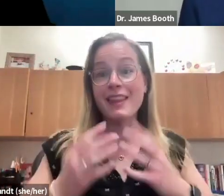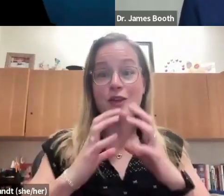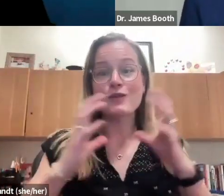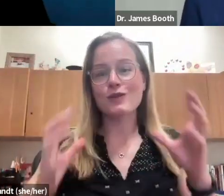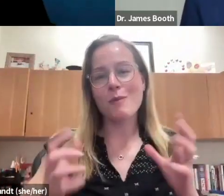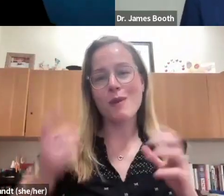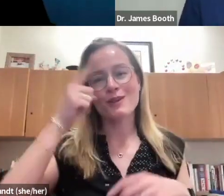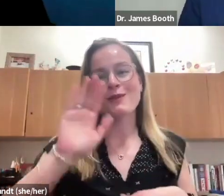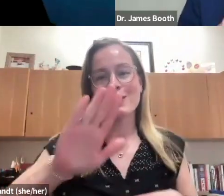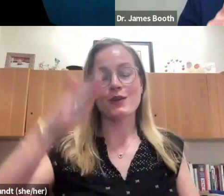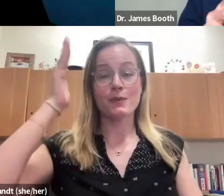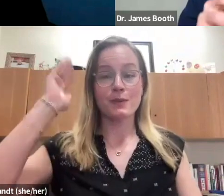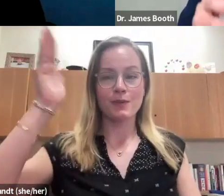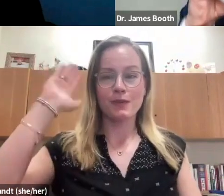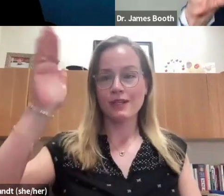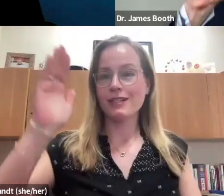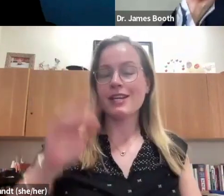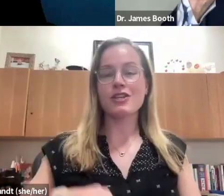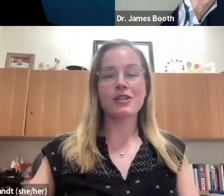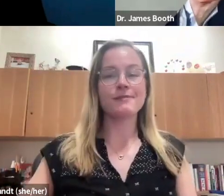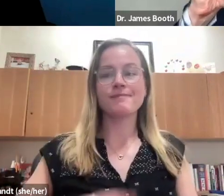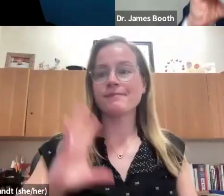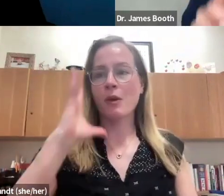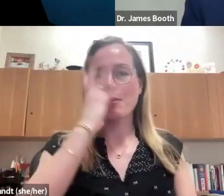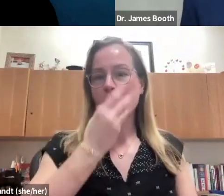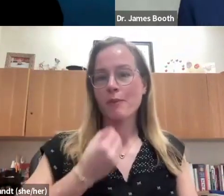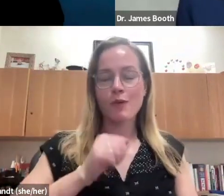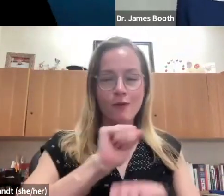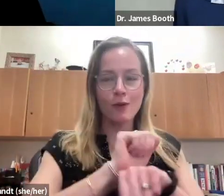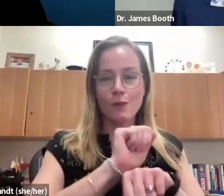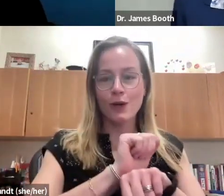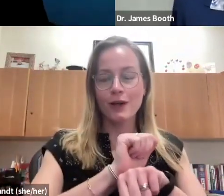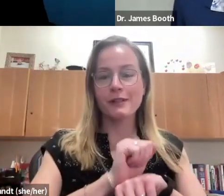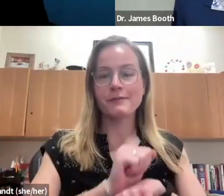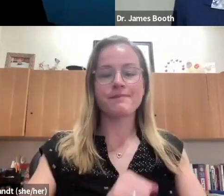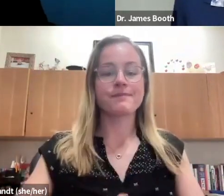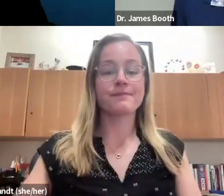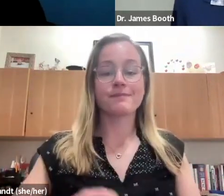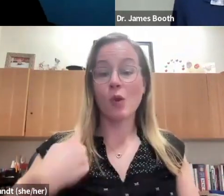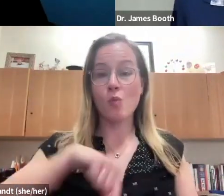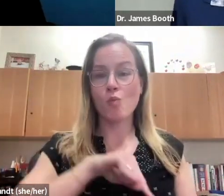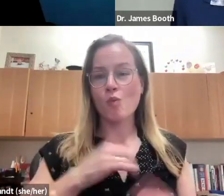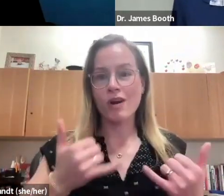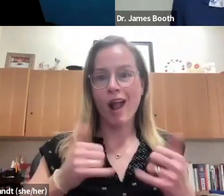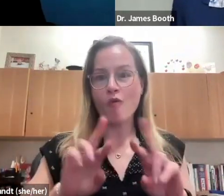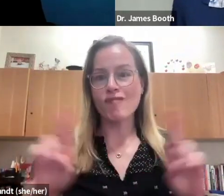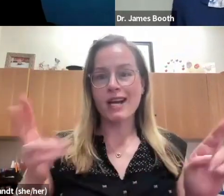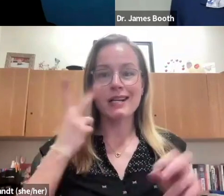Thank you, Dr. Booth. Thank you so much for your presentation and your lovely